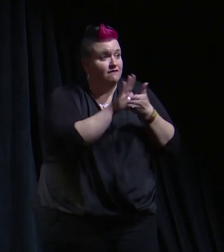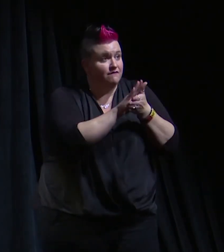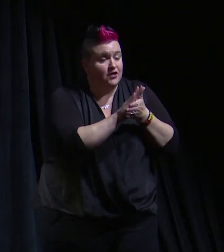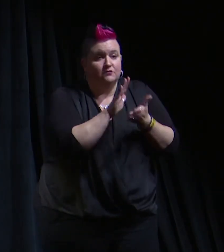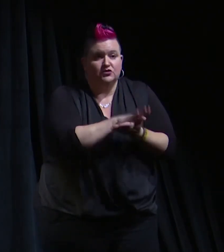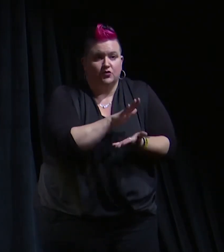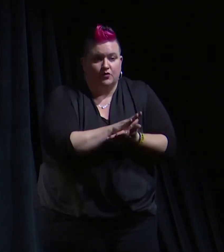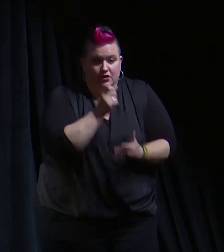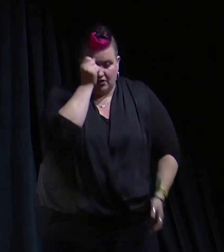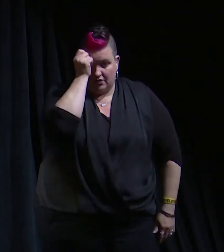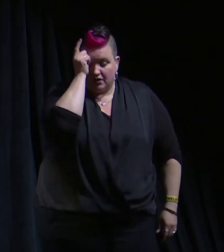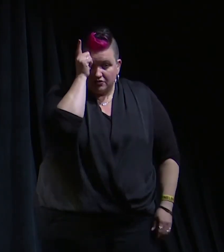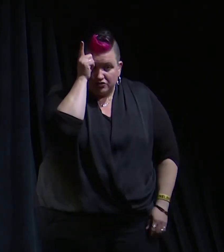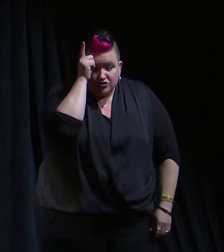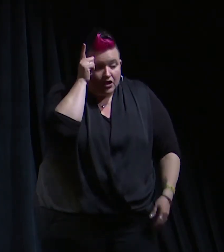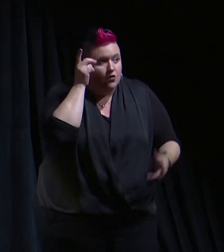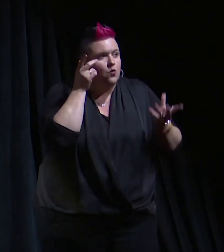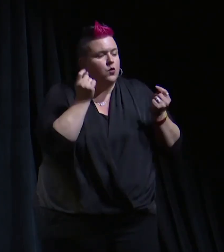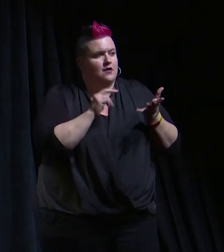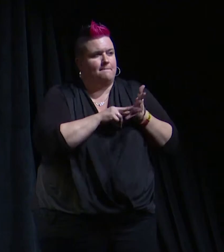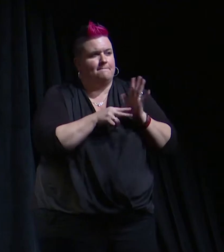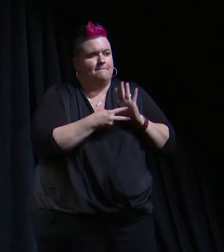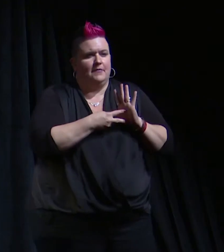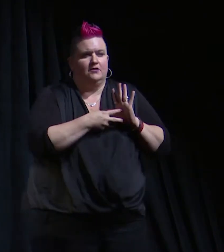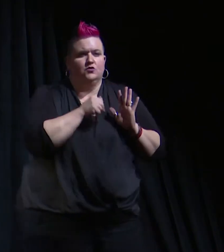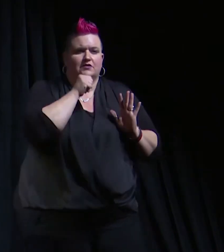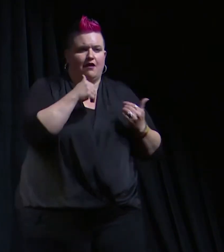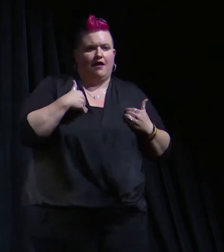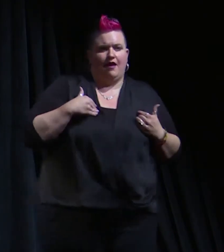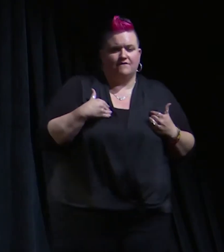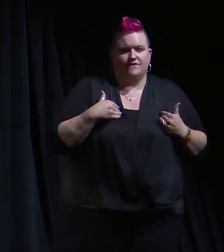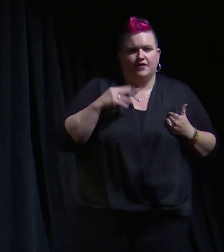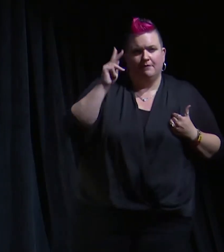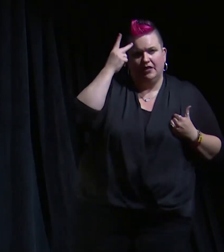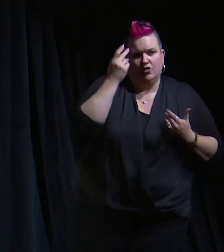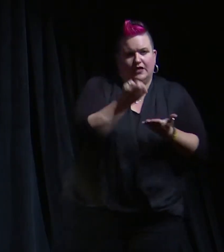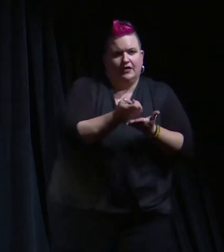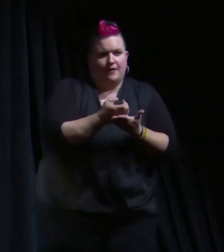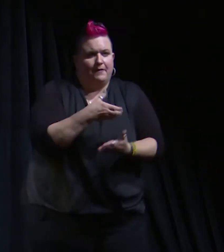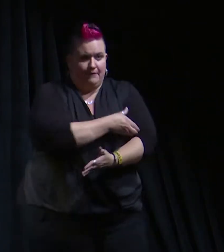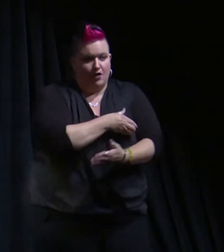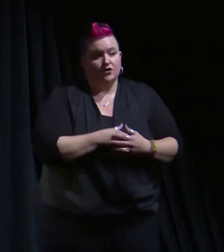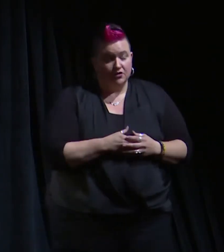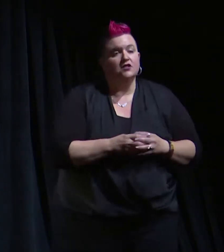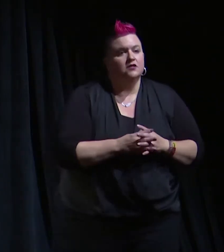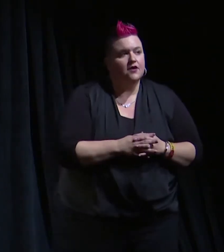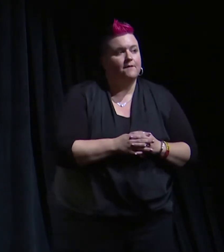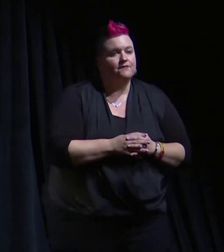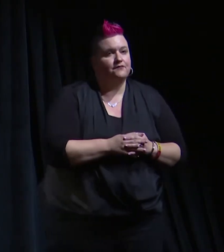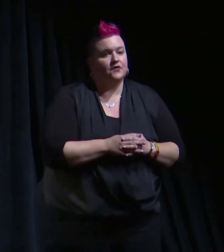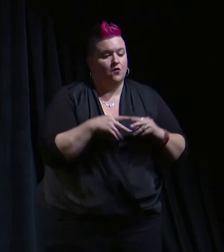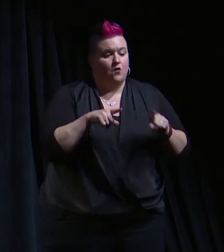that I understood, you know, what it meant to not have political and economic power. And